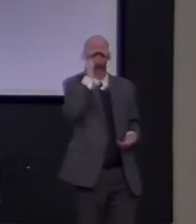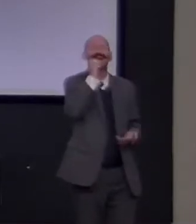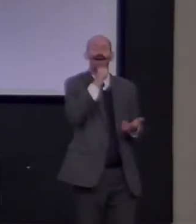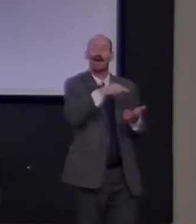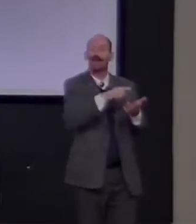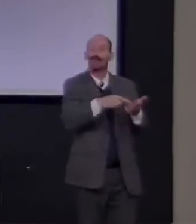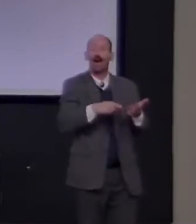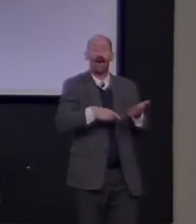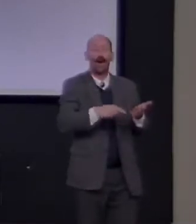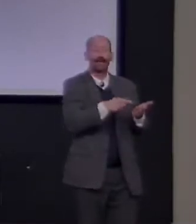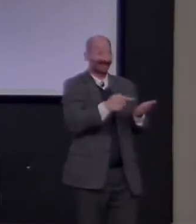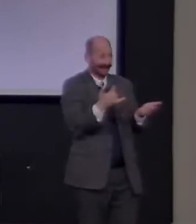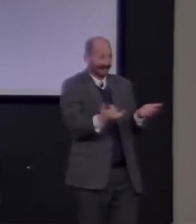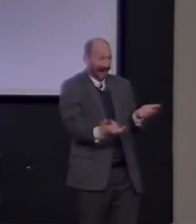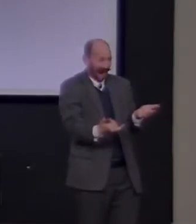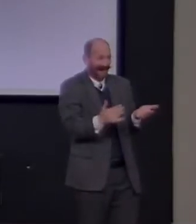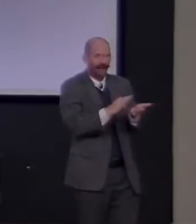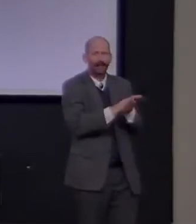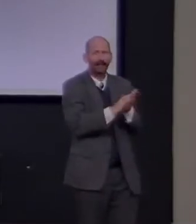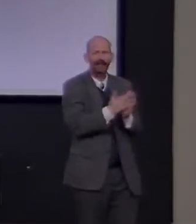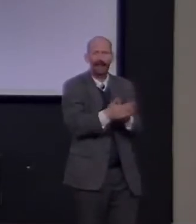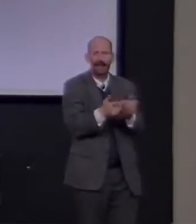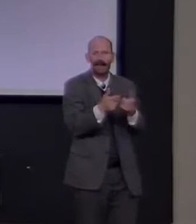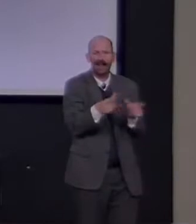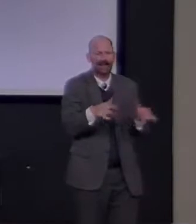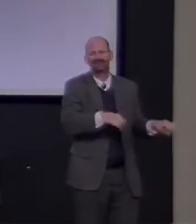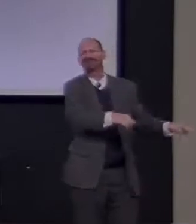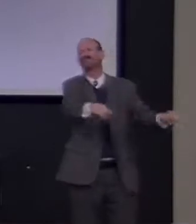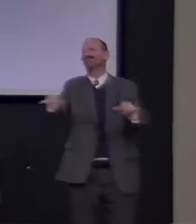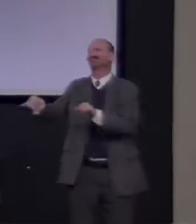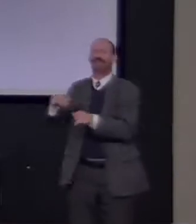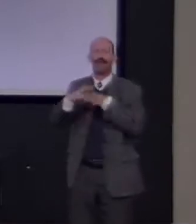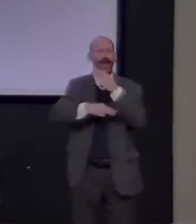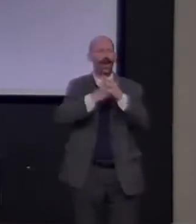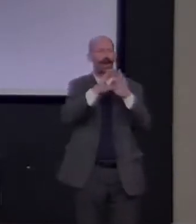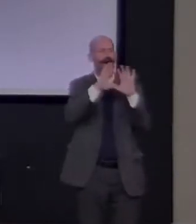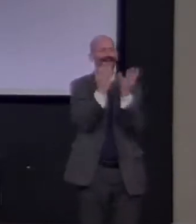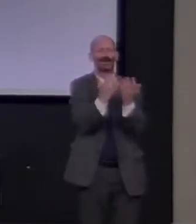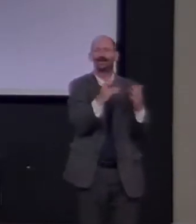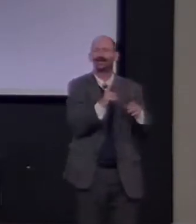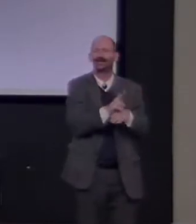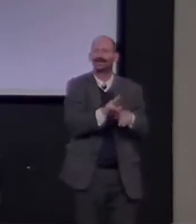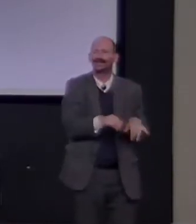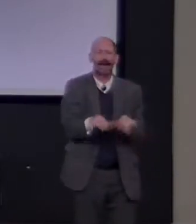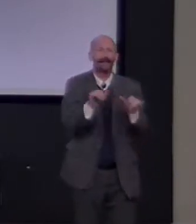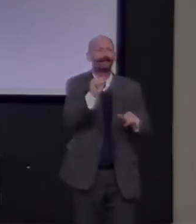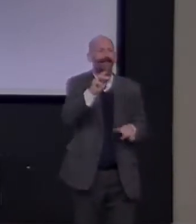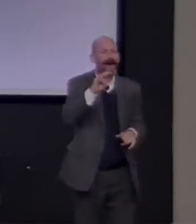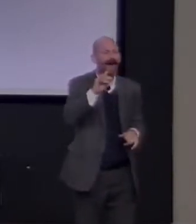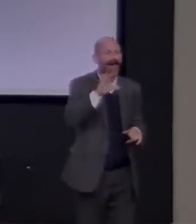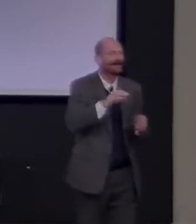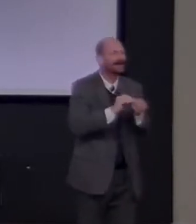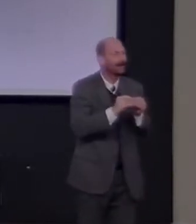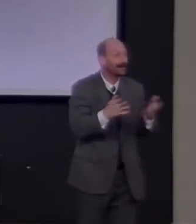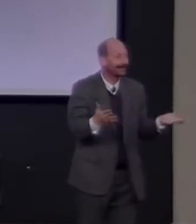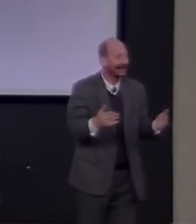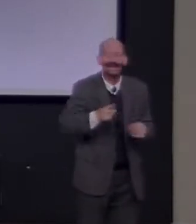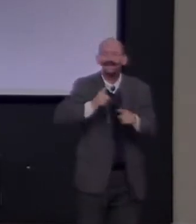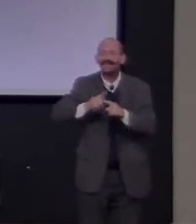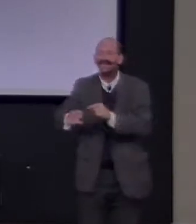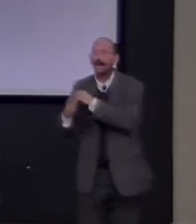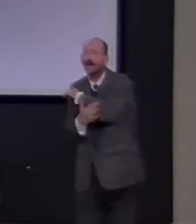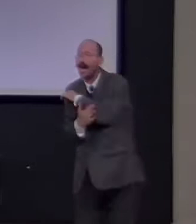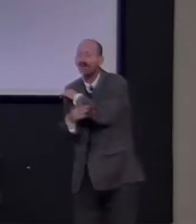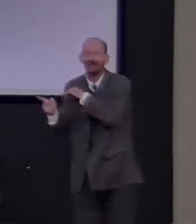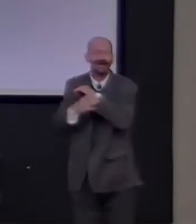almost a universal language across the globe. We use Arabic numerals to communicate between nations about really